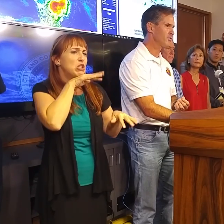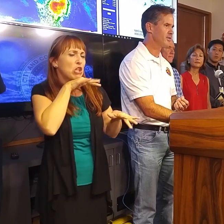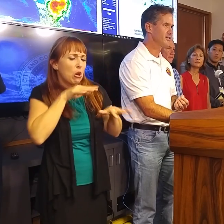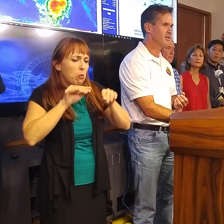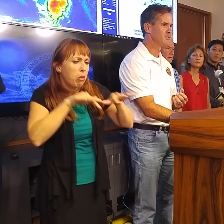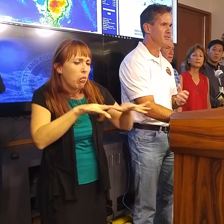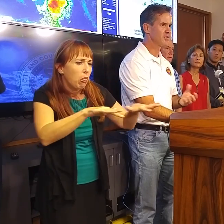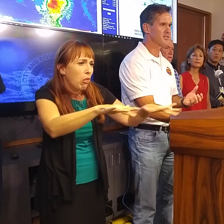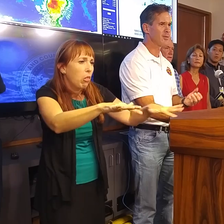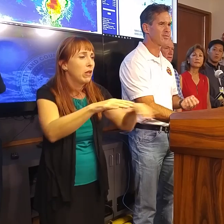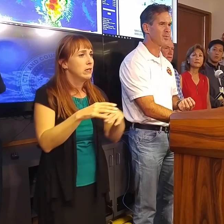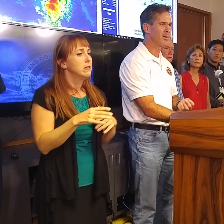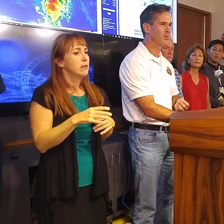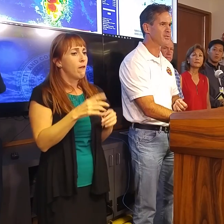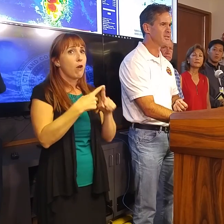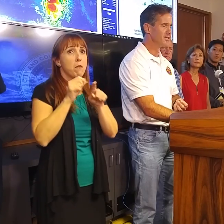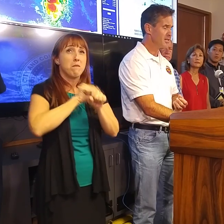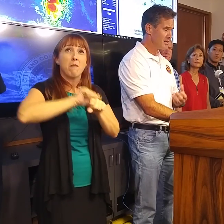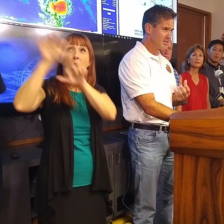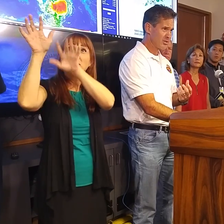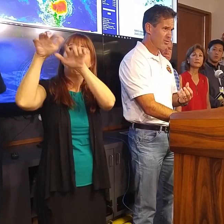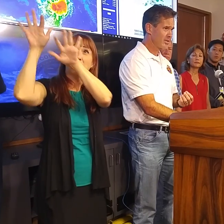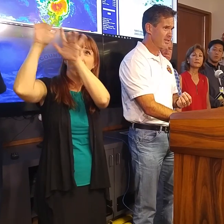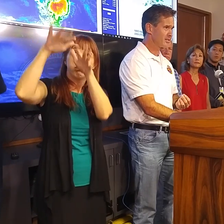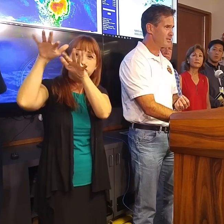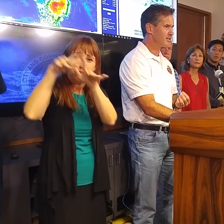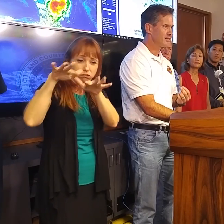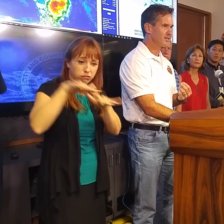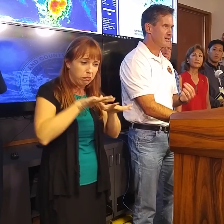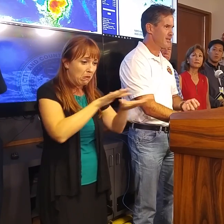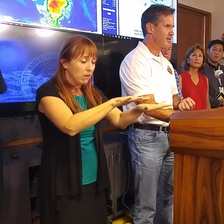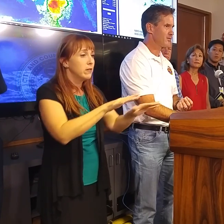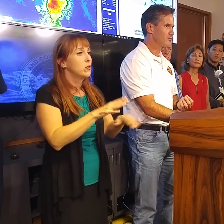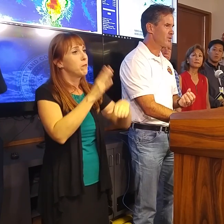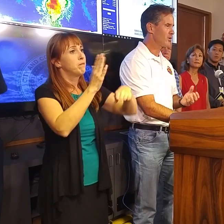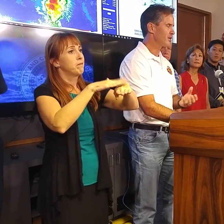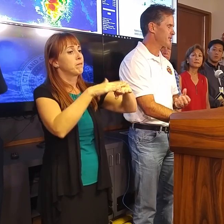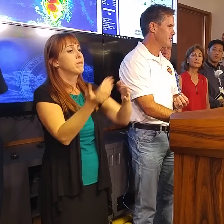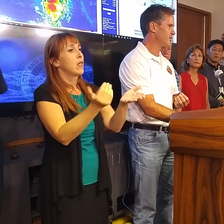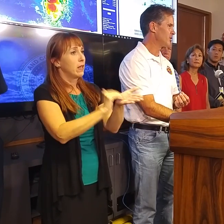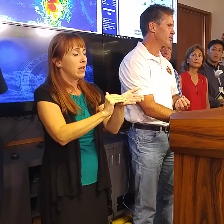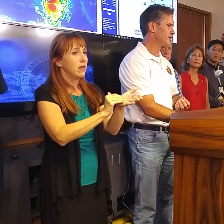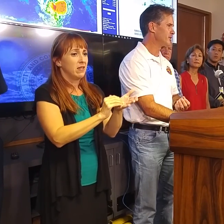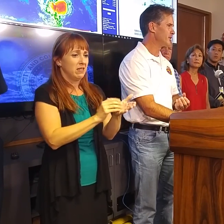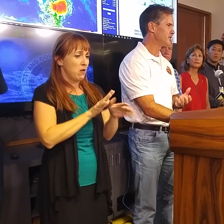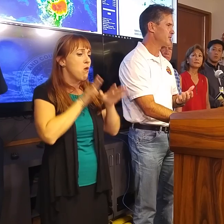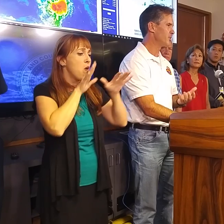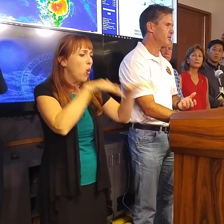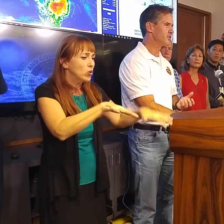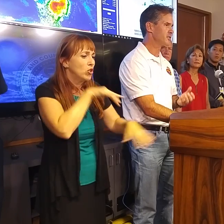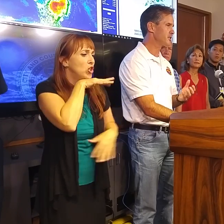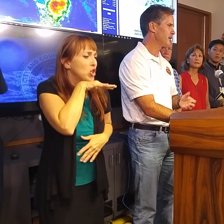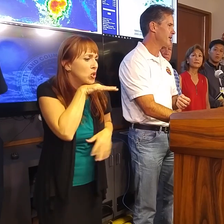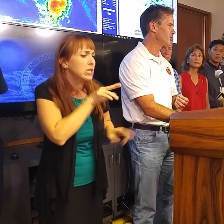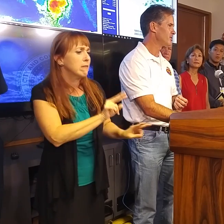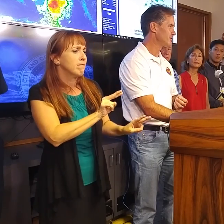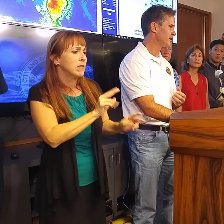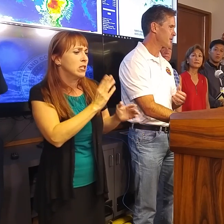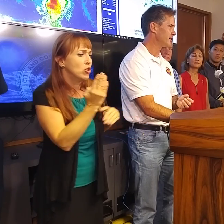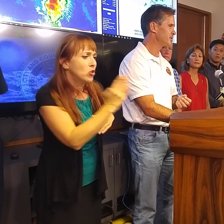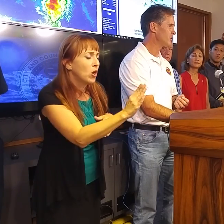just different things coming from the mountains. So really, again, with all that stuff in the ocean, it's just better just to stay